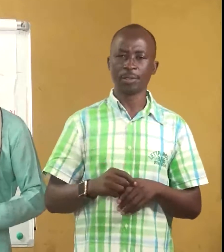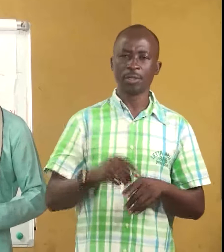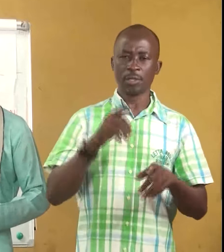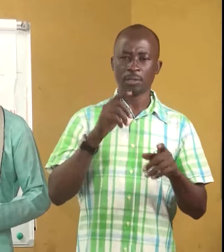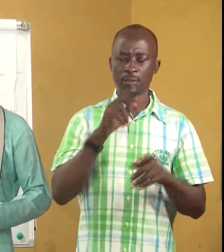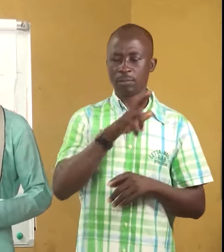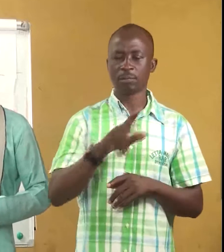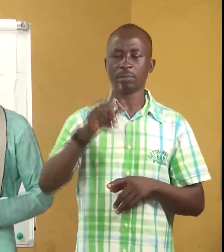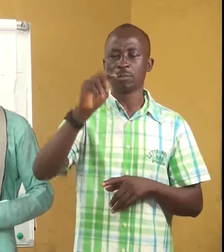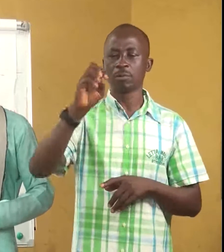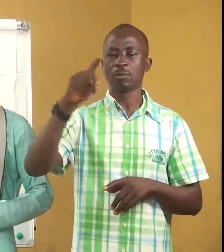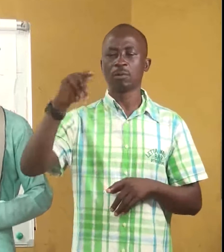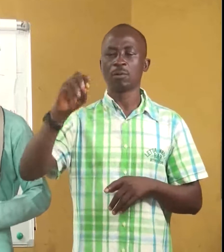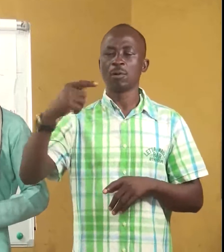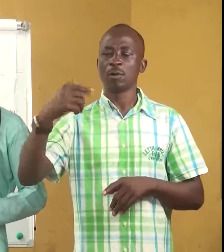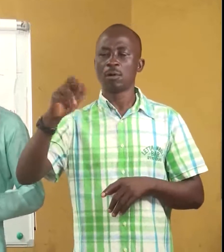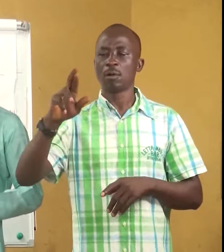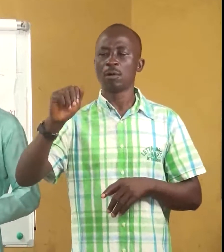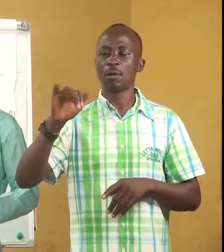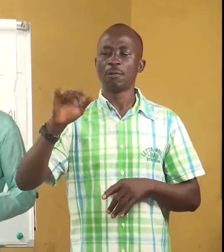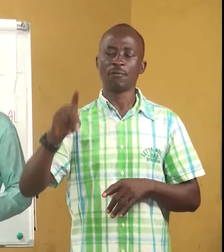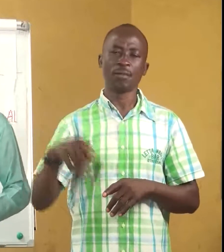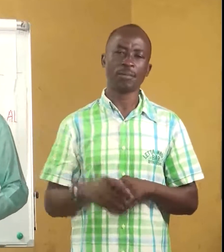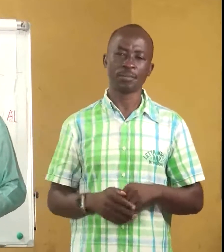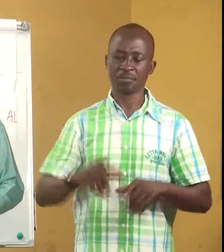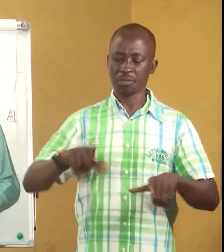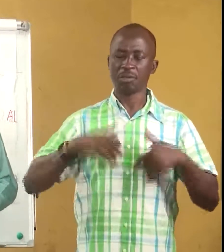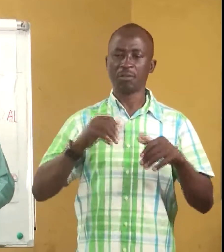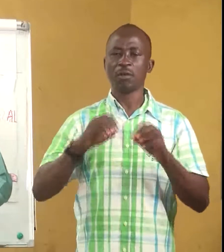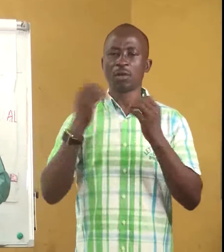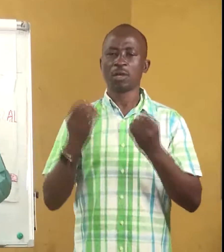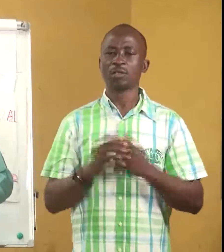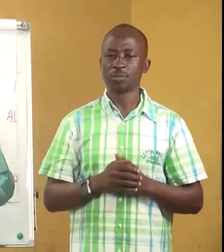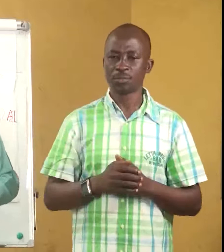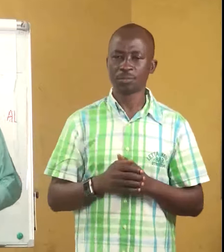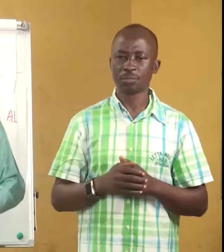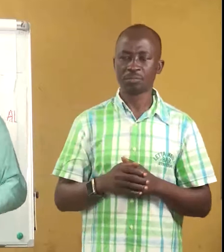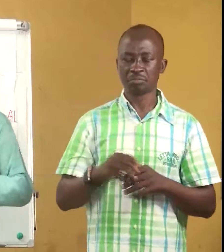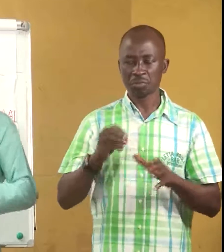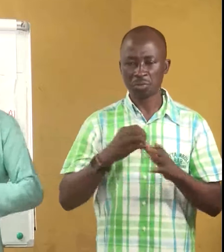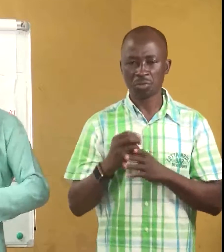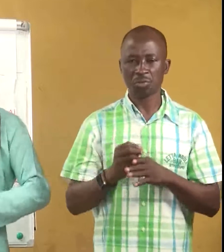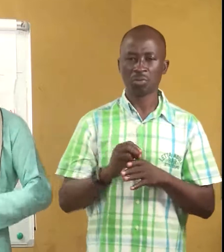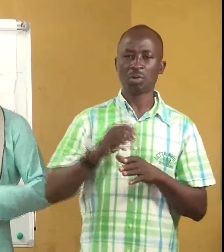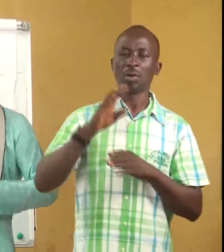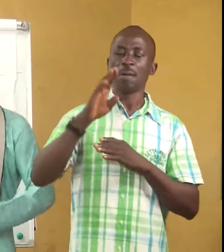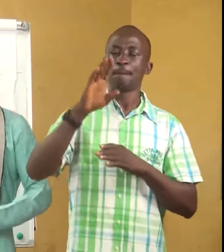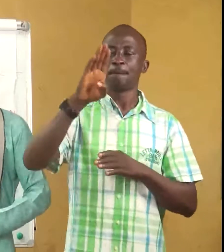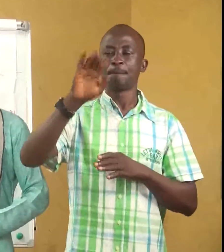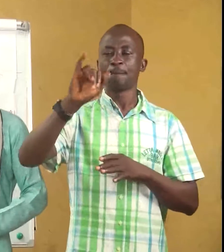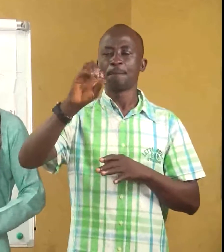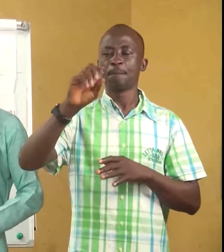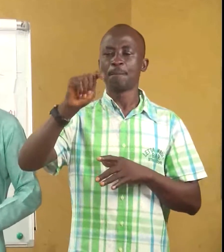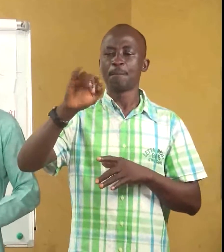Topography. 4. Living organisms, otherwise known as biotic